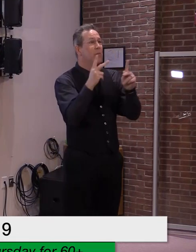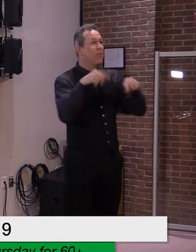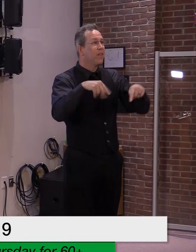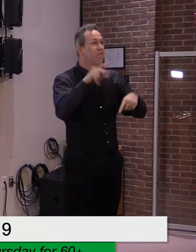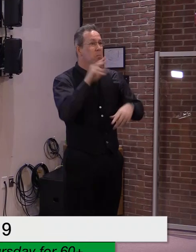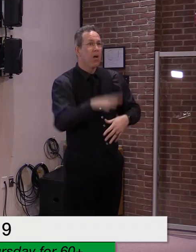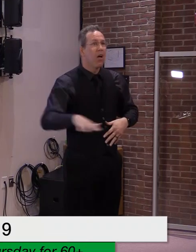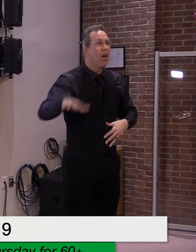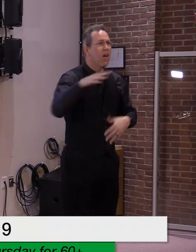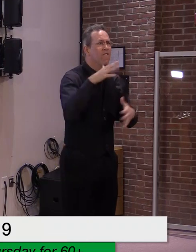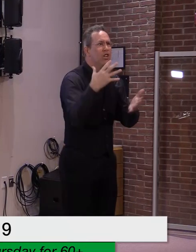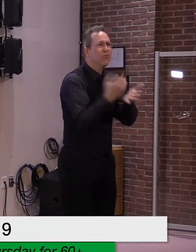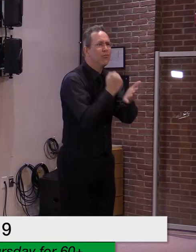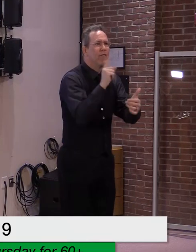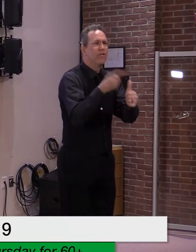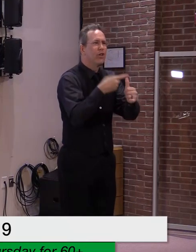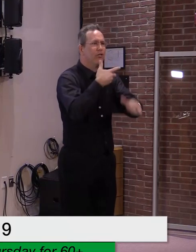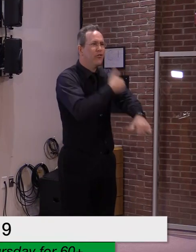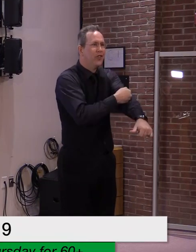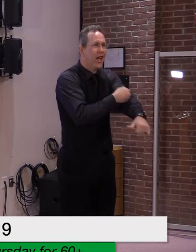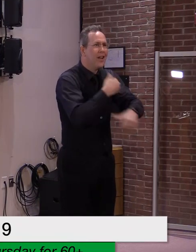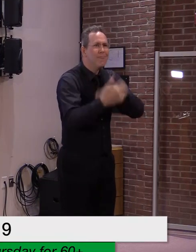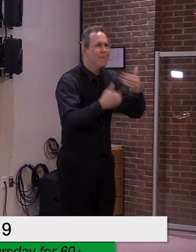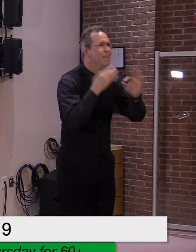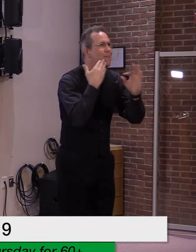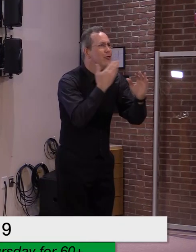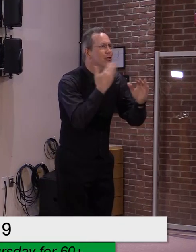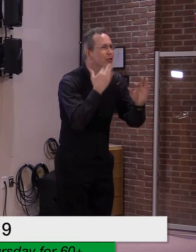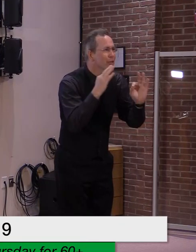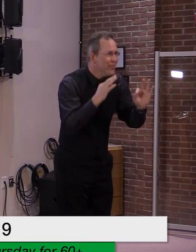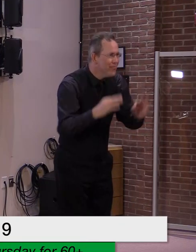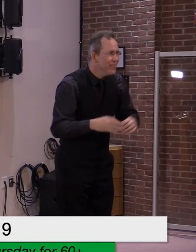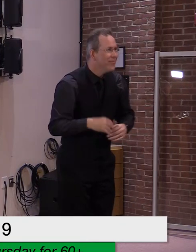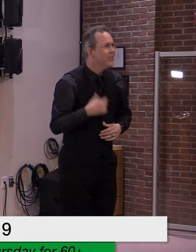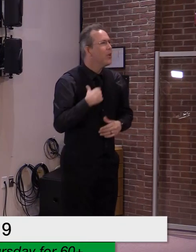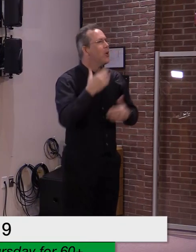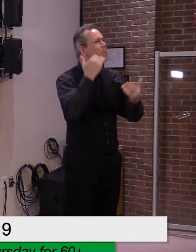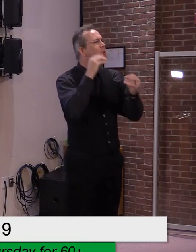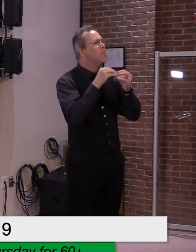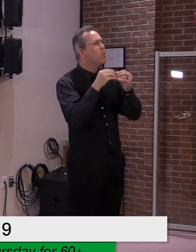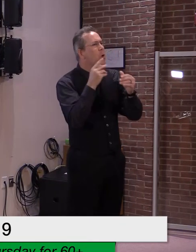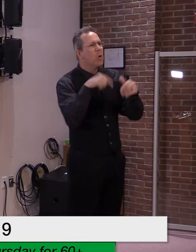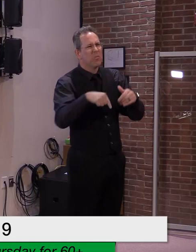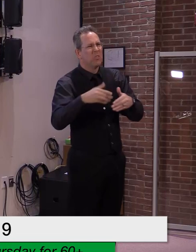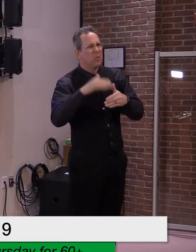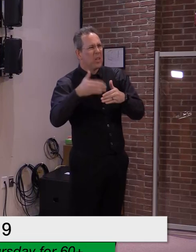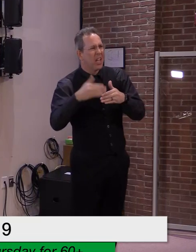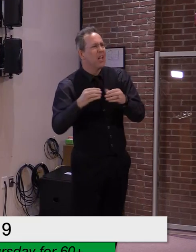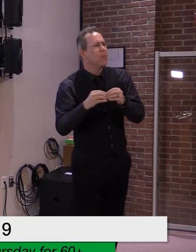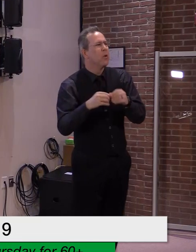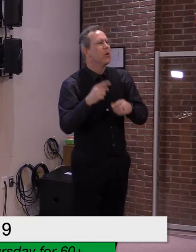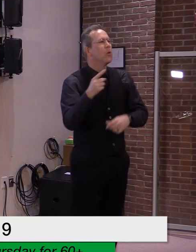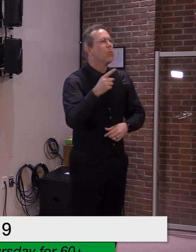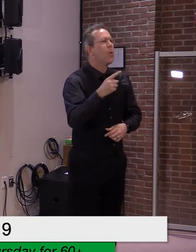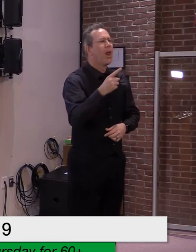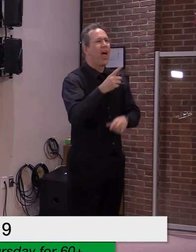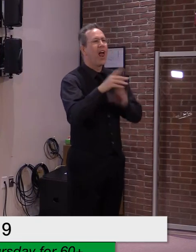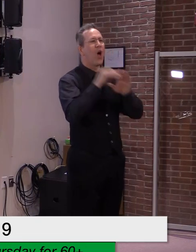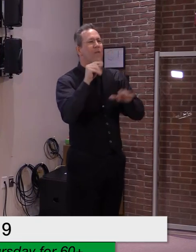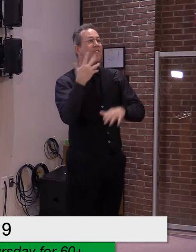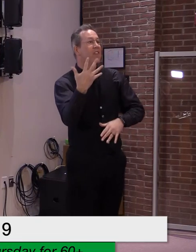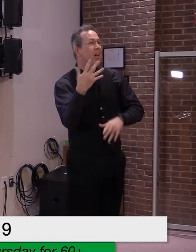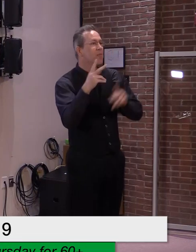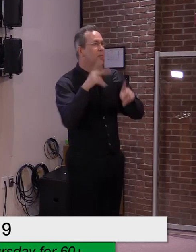vaccine, and it's expected shortly, maybe even by the end of the week, that 1 in 5 Vermonters will have received both doses